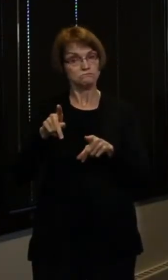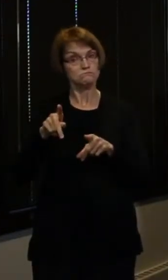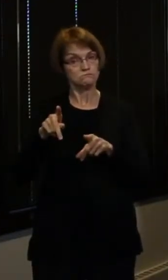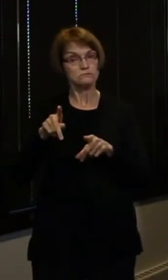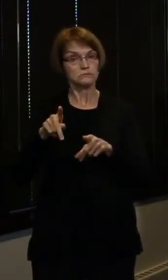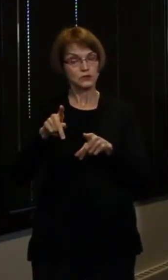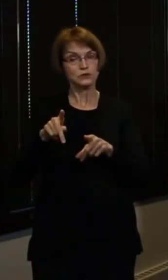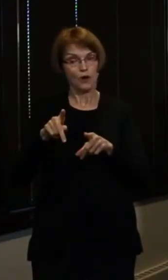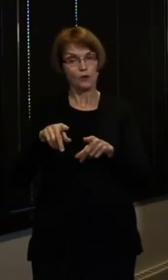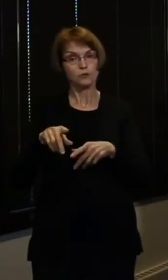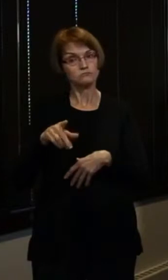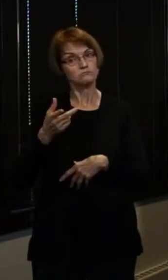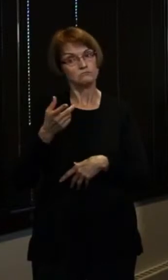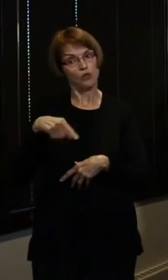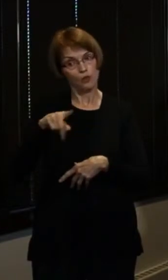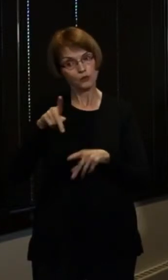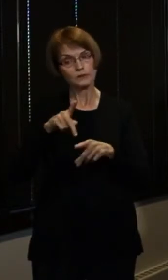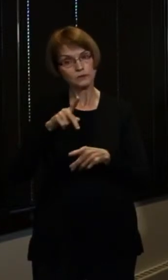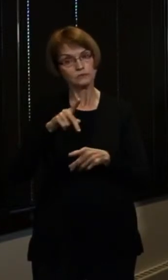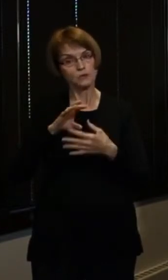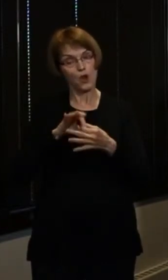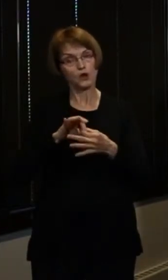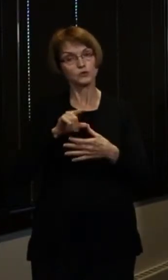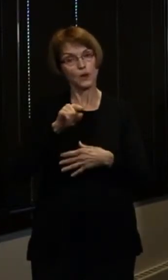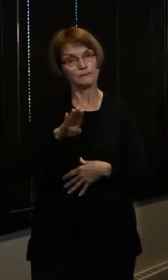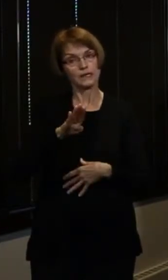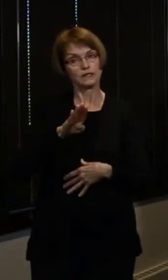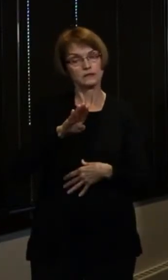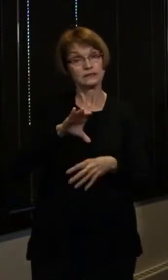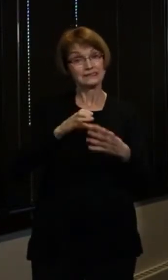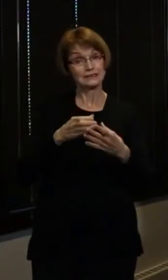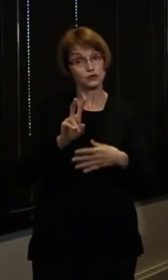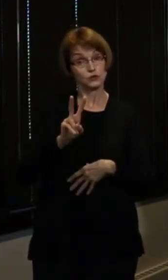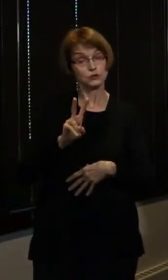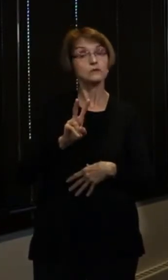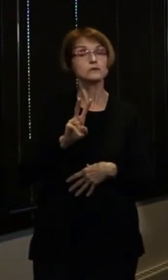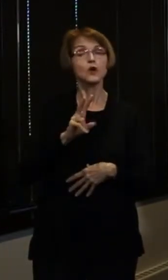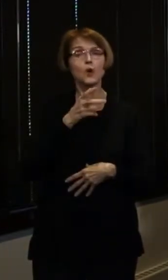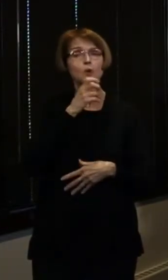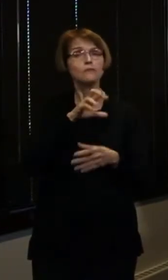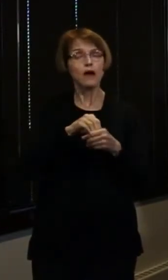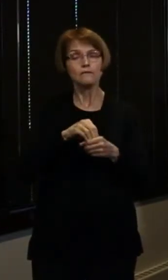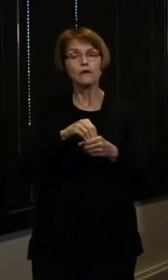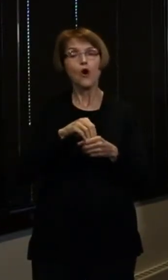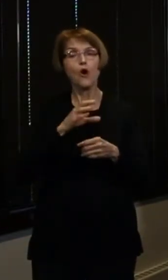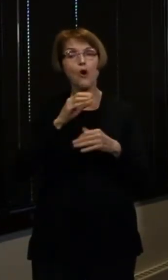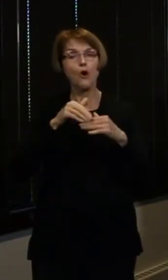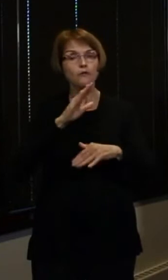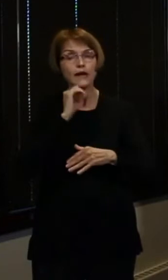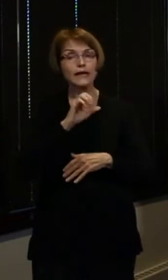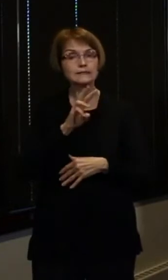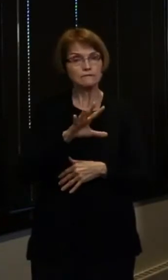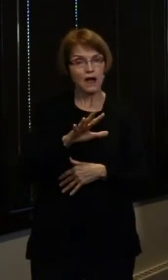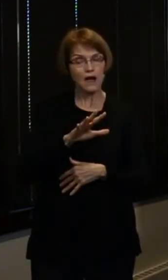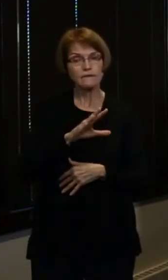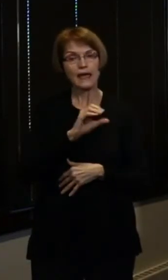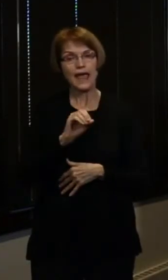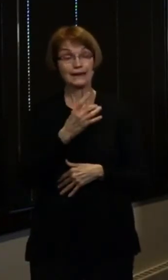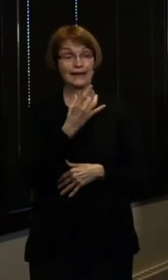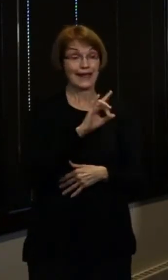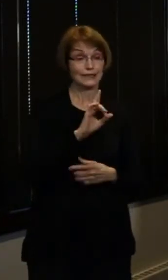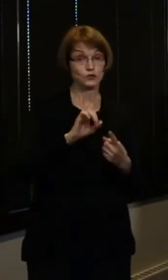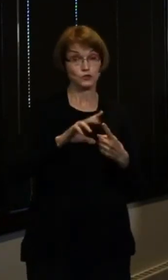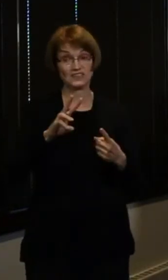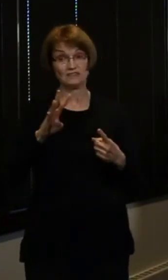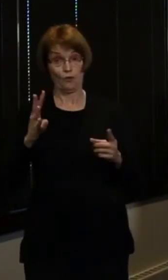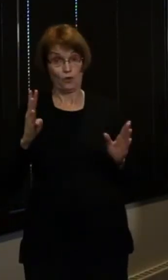those 1B2 populations. So that's greater than 65 and anybody between 18 and 64 with one